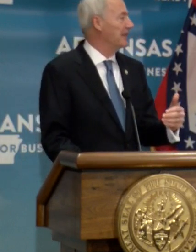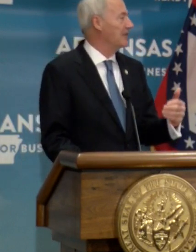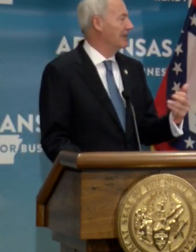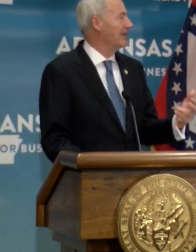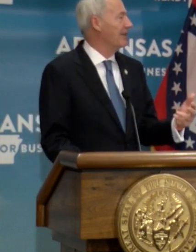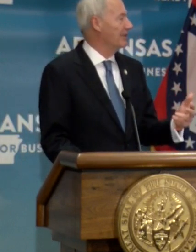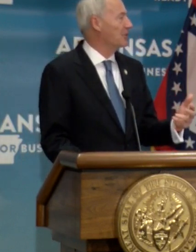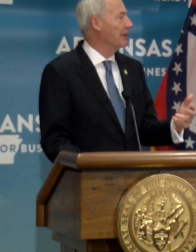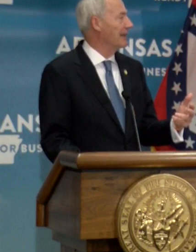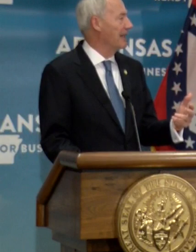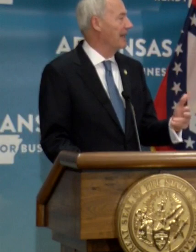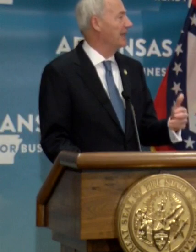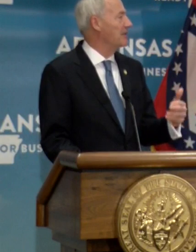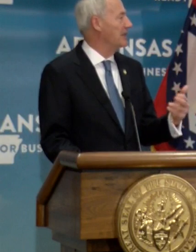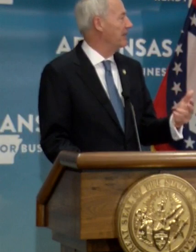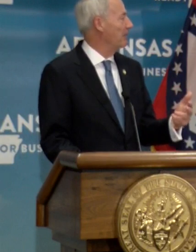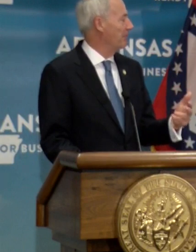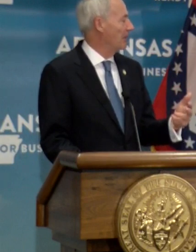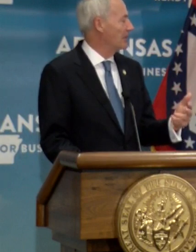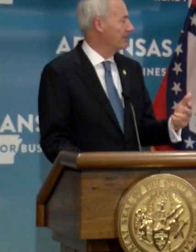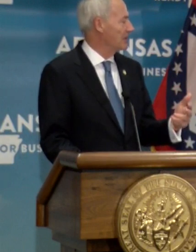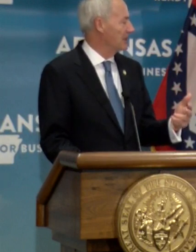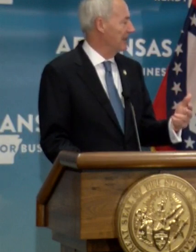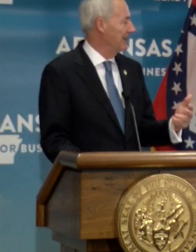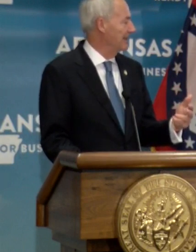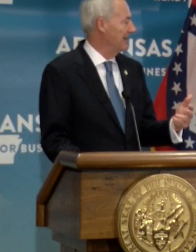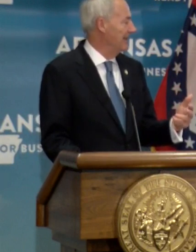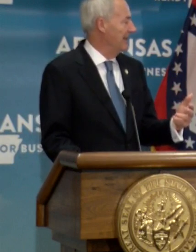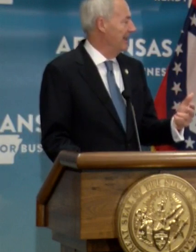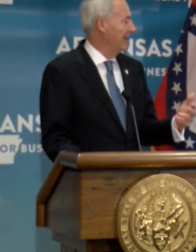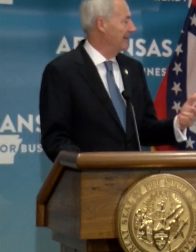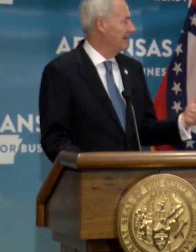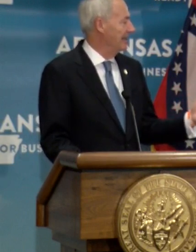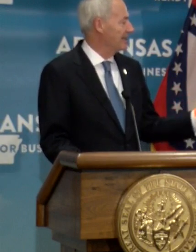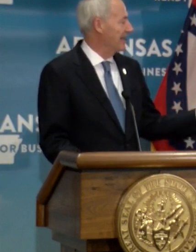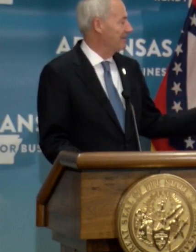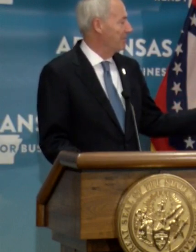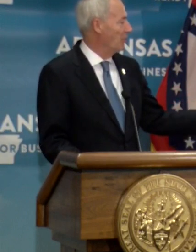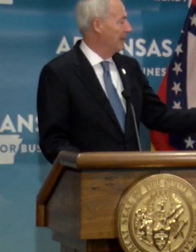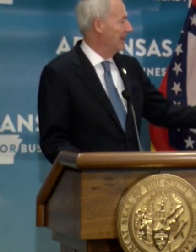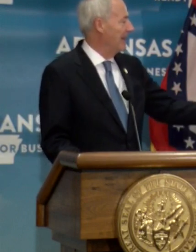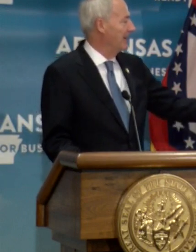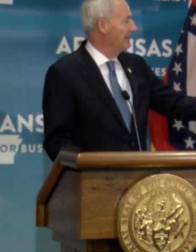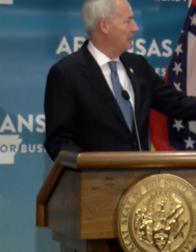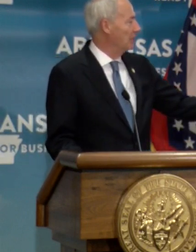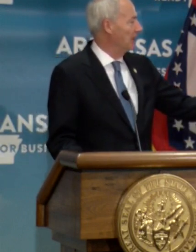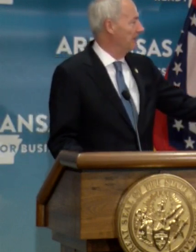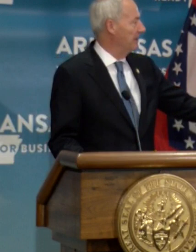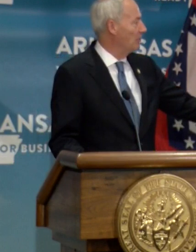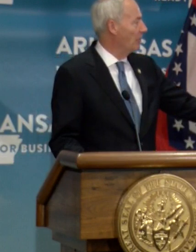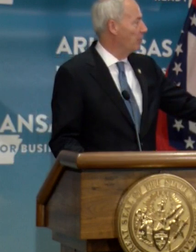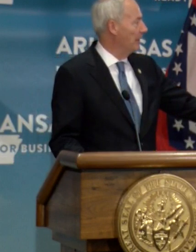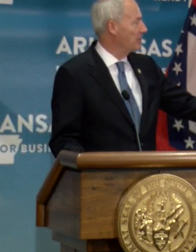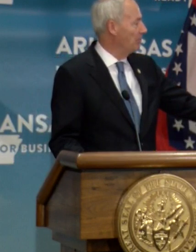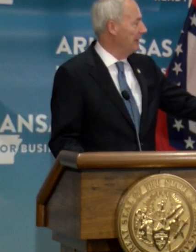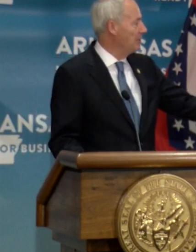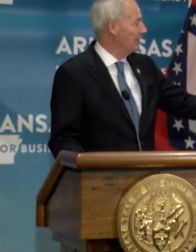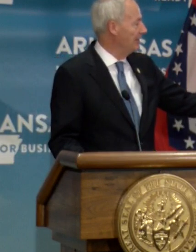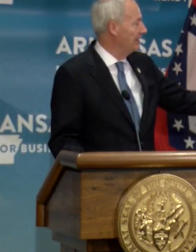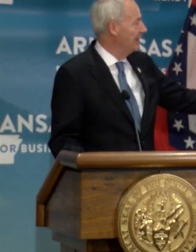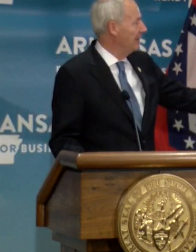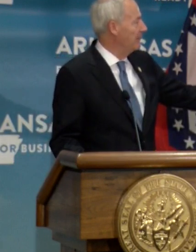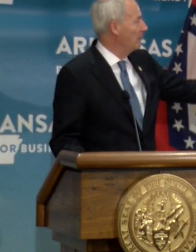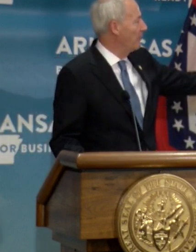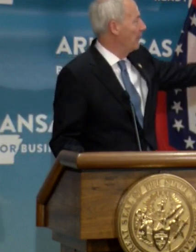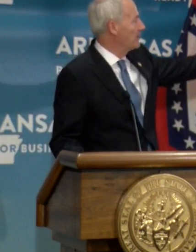from this are the trend lines in different parts of the state. And as I pointed out, if you look at the northwest